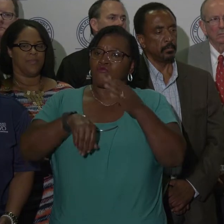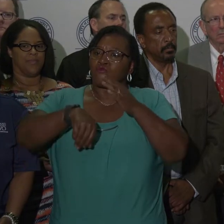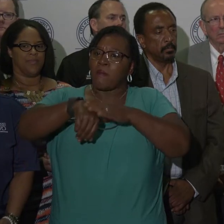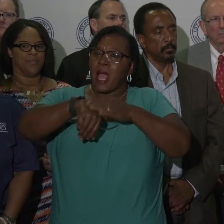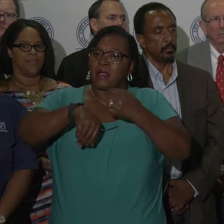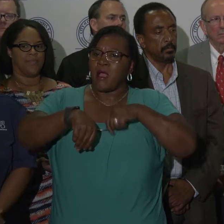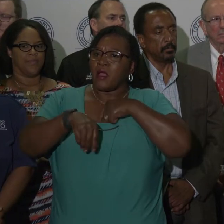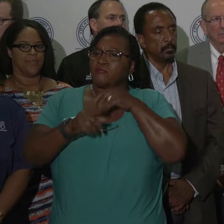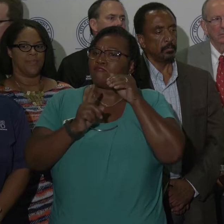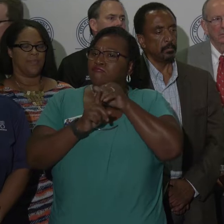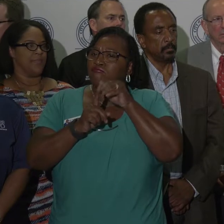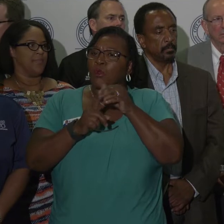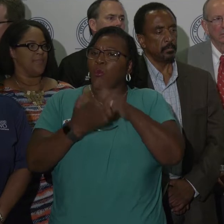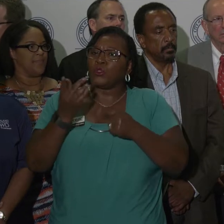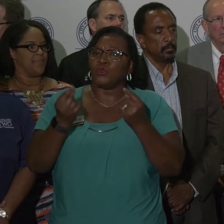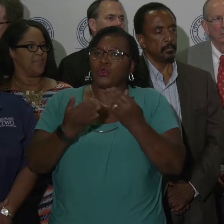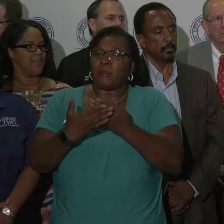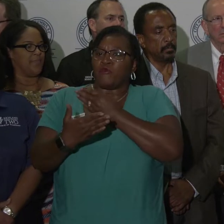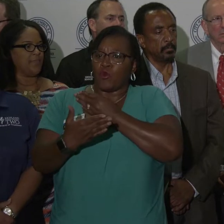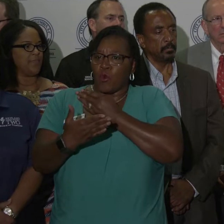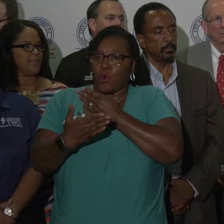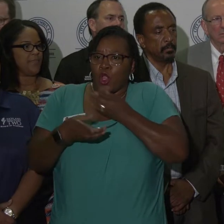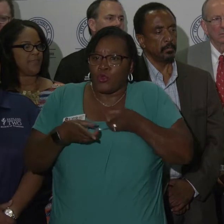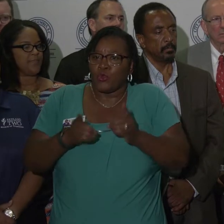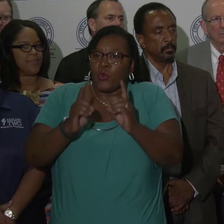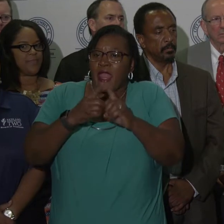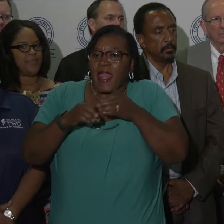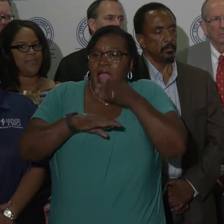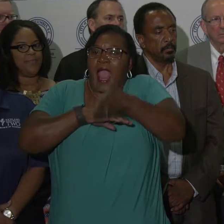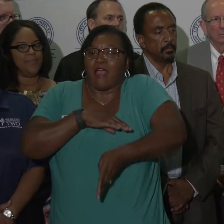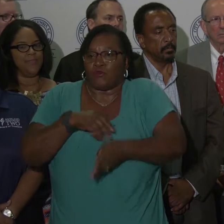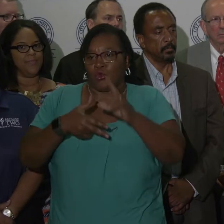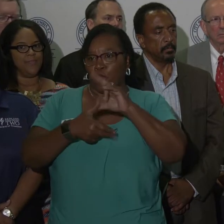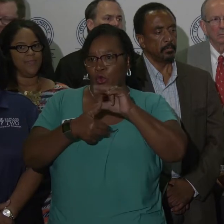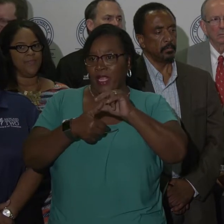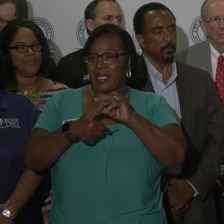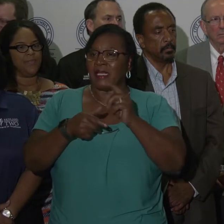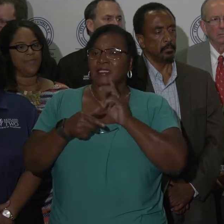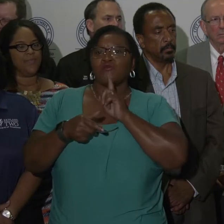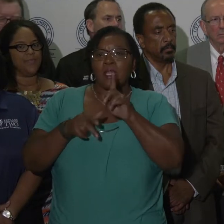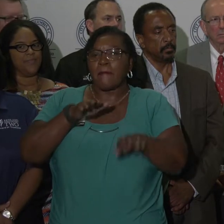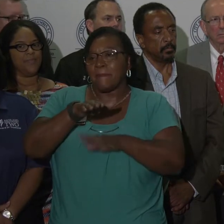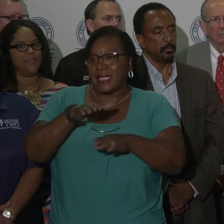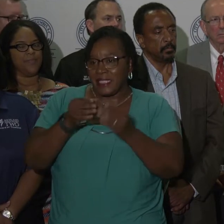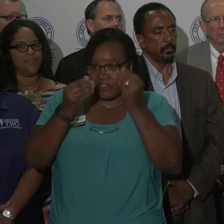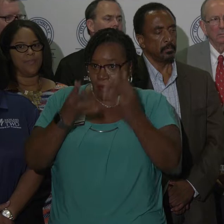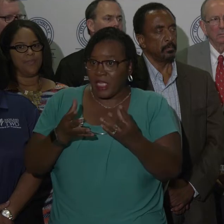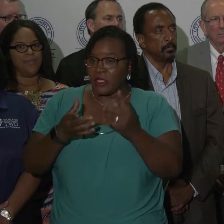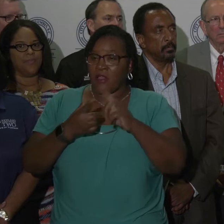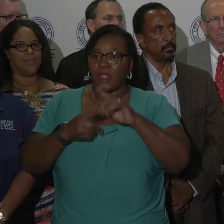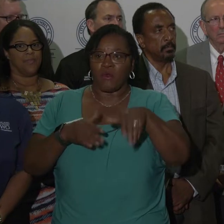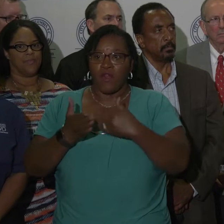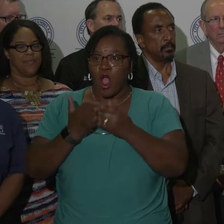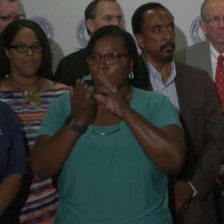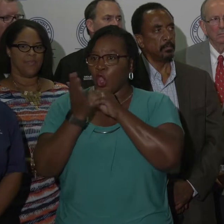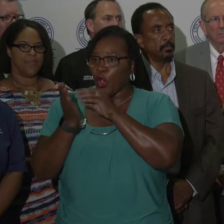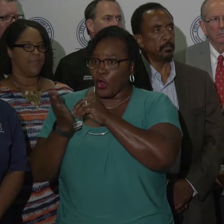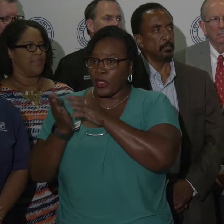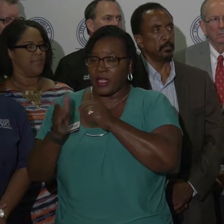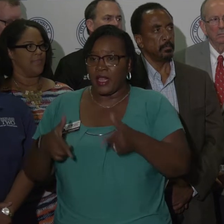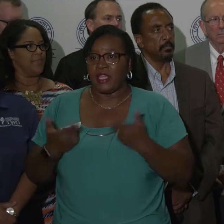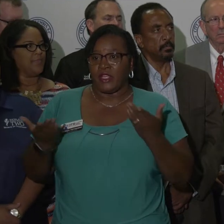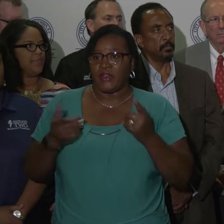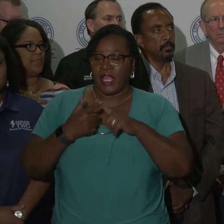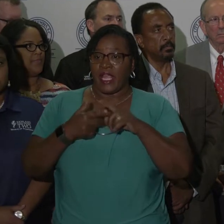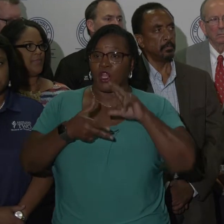do before, during, and after a hurricane. Some very basic things that we've all learned living here